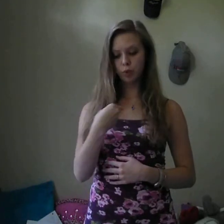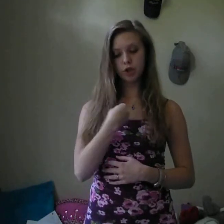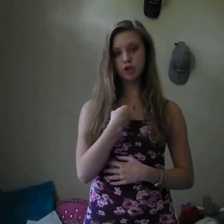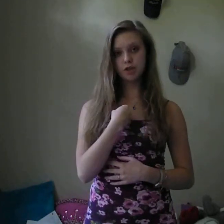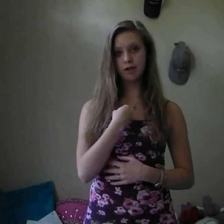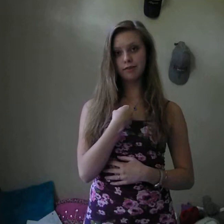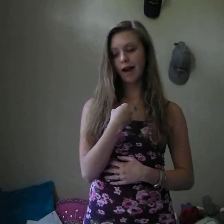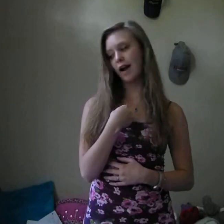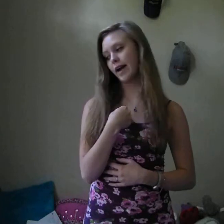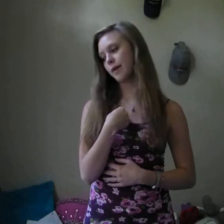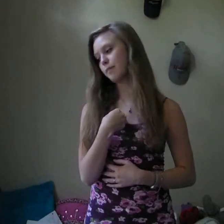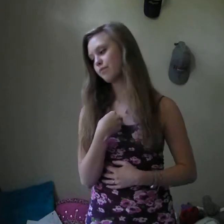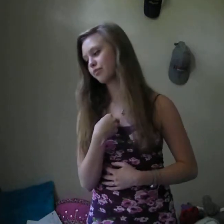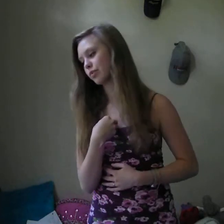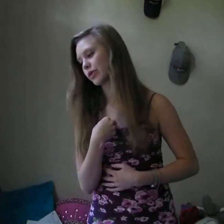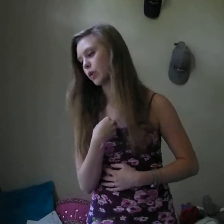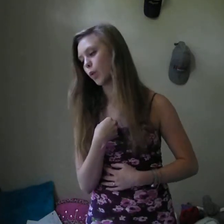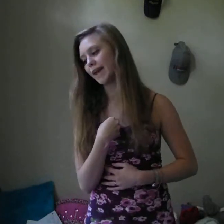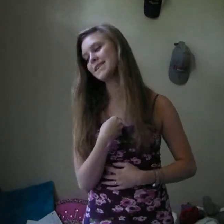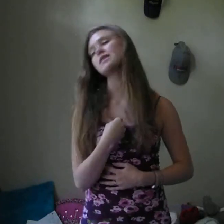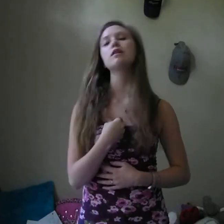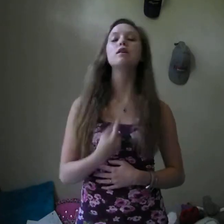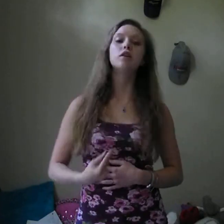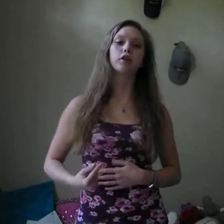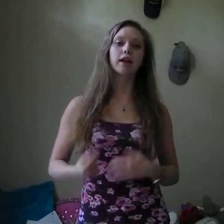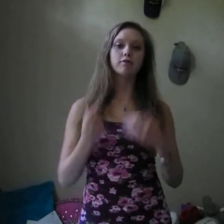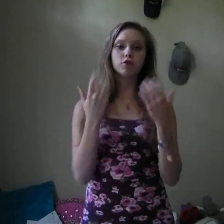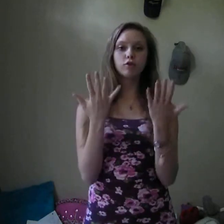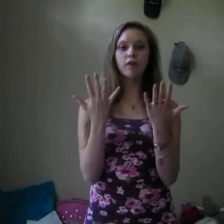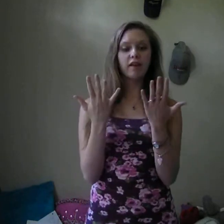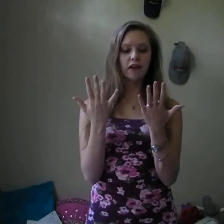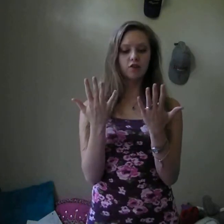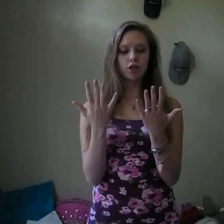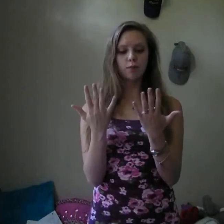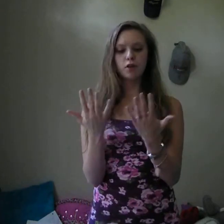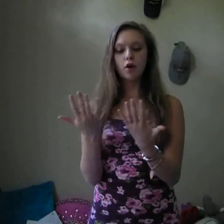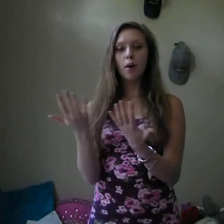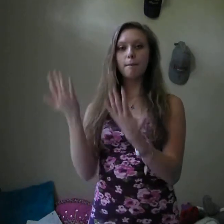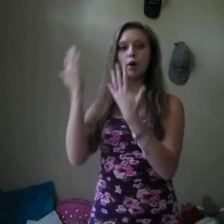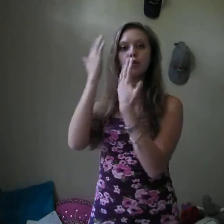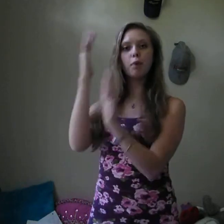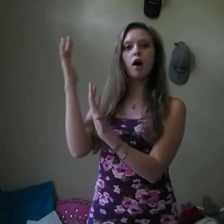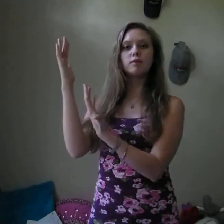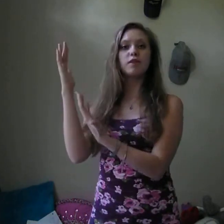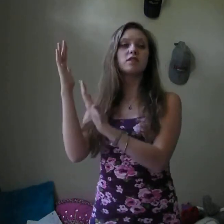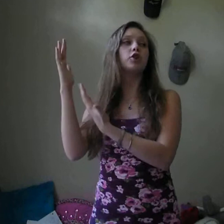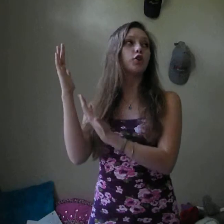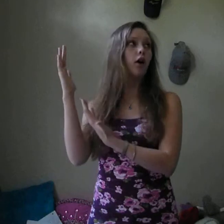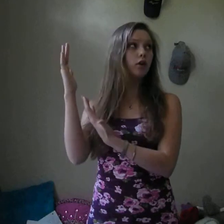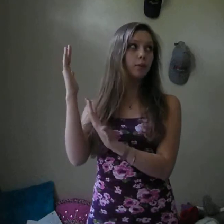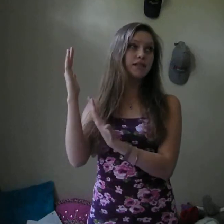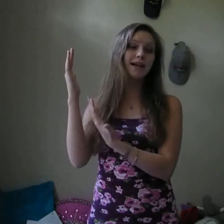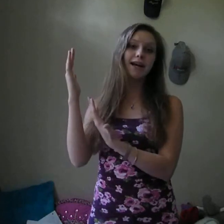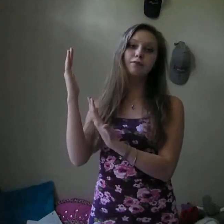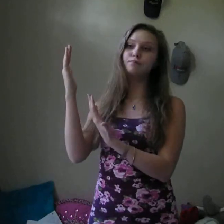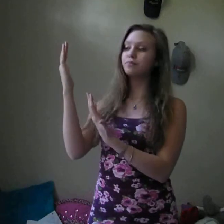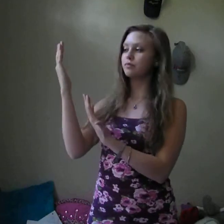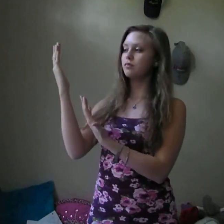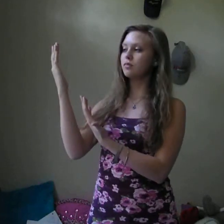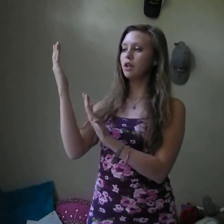point to yourself. I, wait. You're going to have 2 5 hand shapes, both palms facing your non-dominant side, and